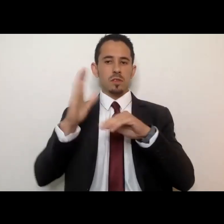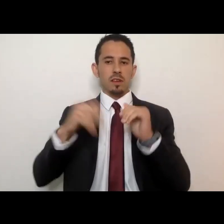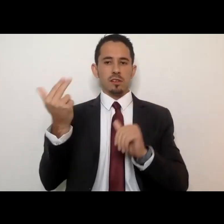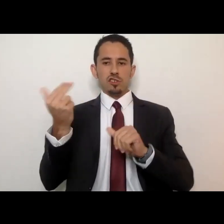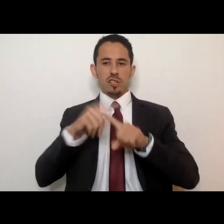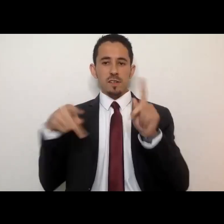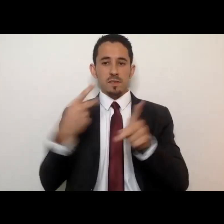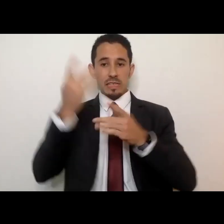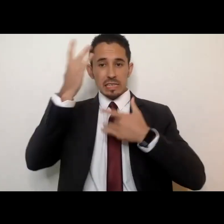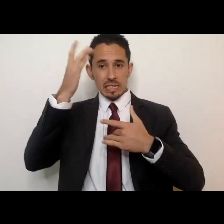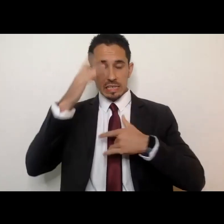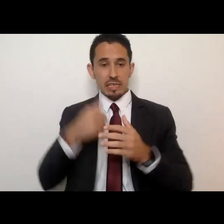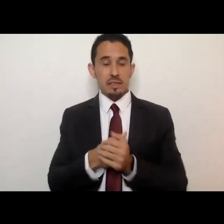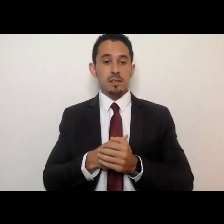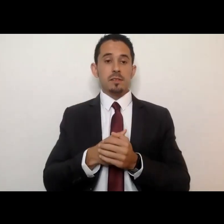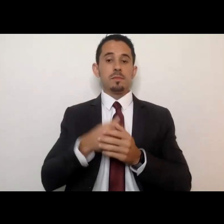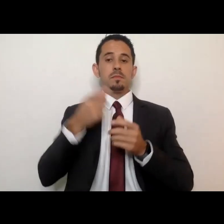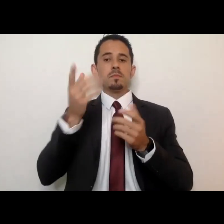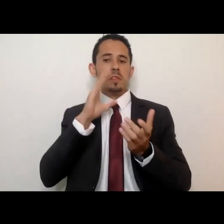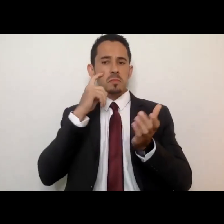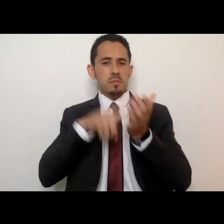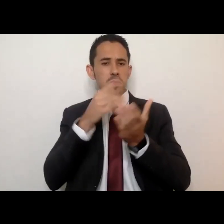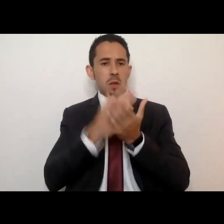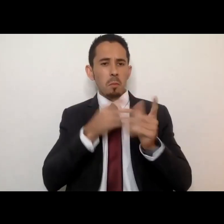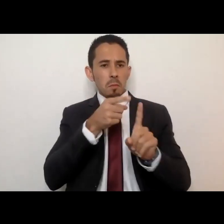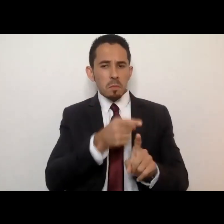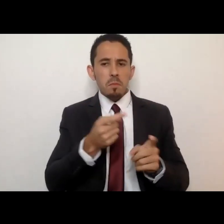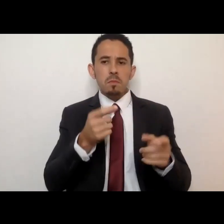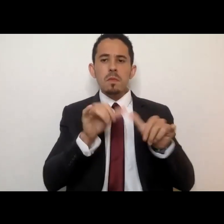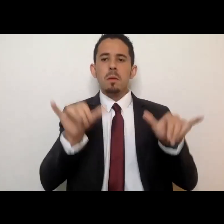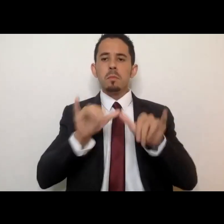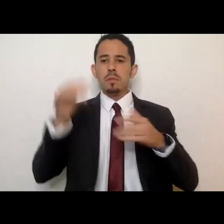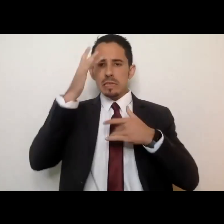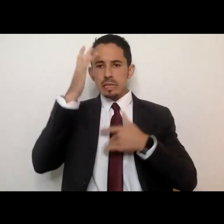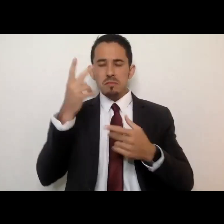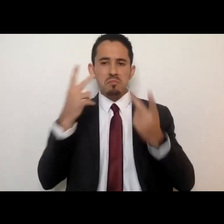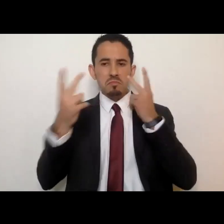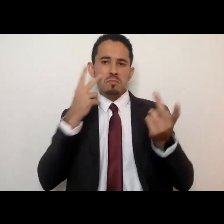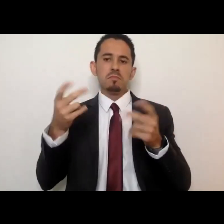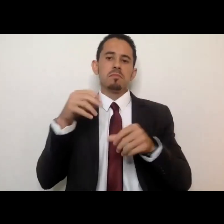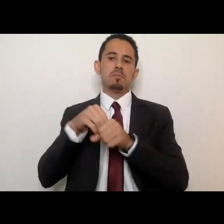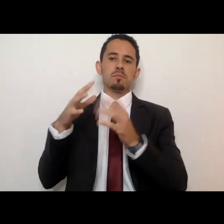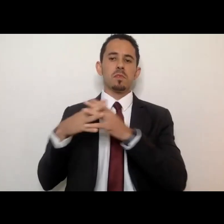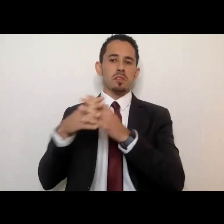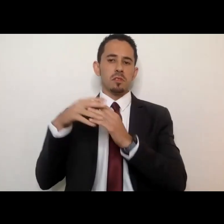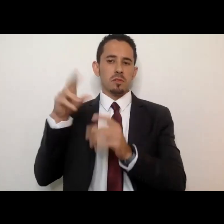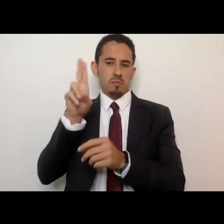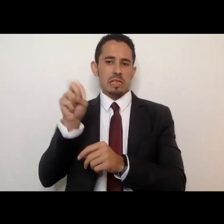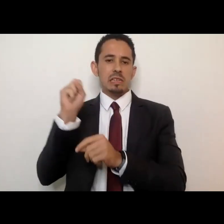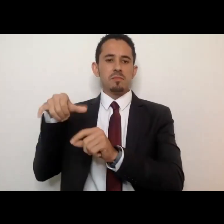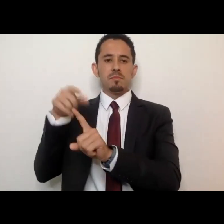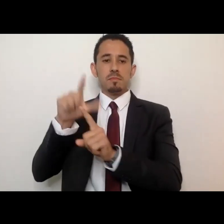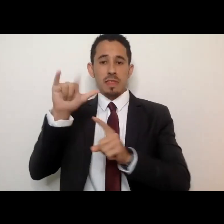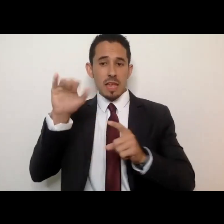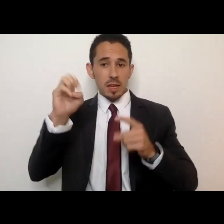Ticks have the capacity to spread over 15 diseases, or 13 diseases to humans. One common disease that you may have seen